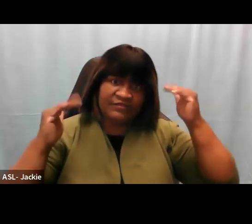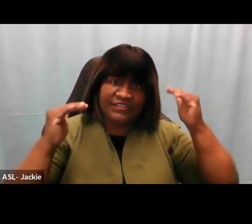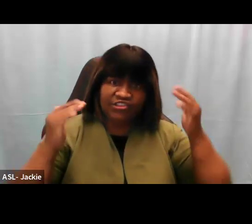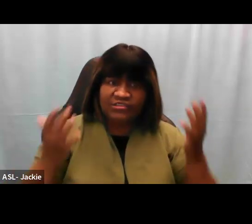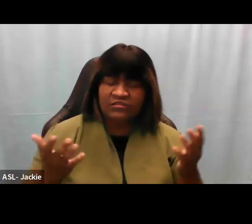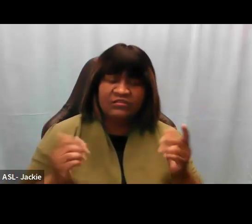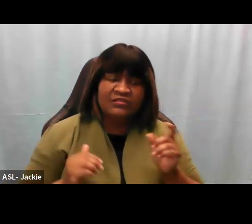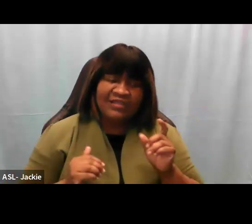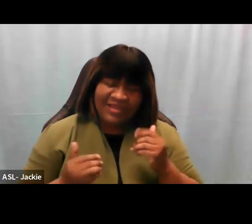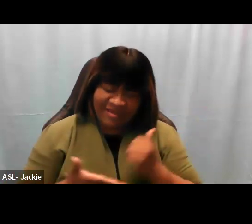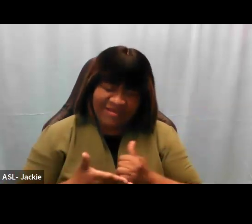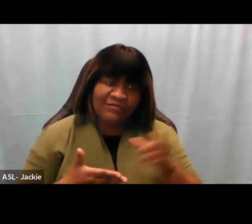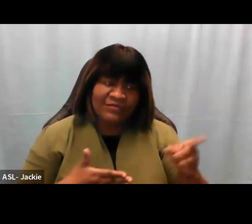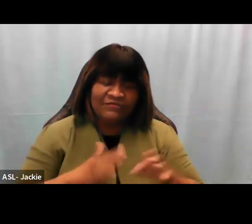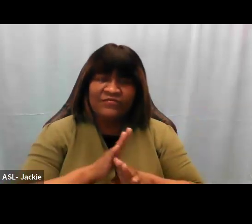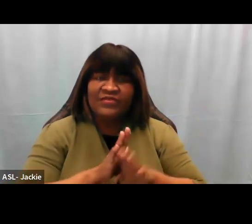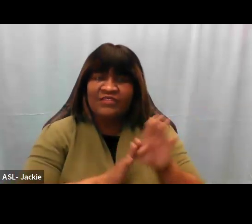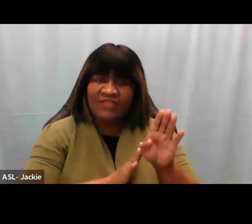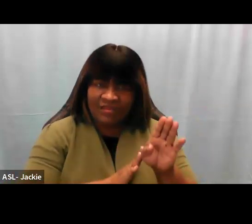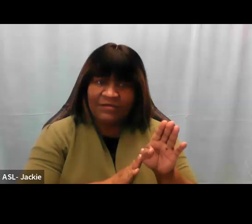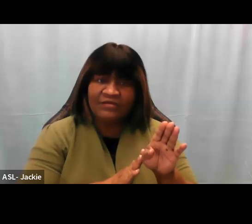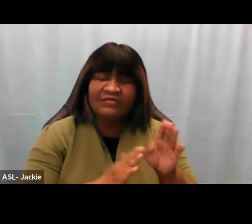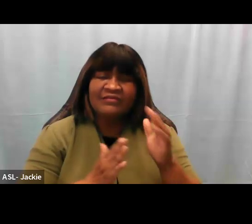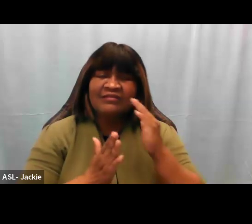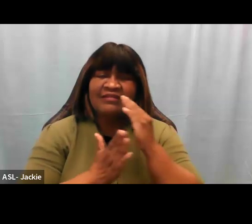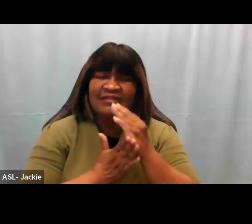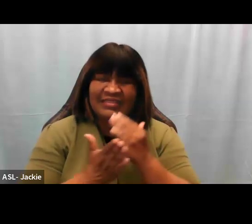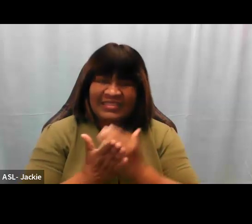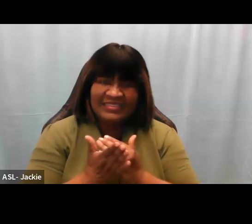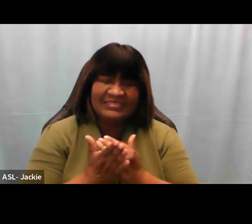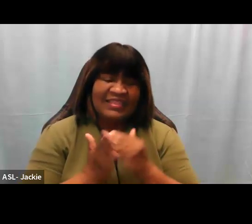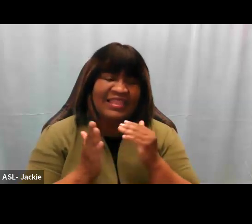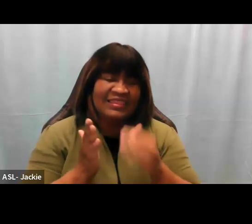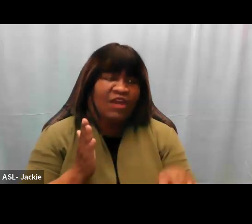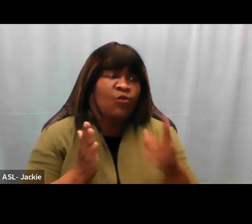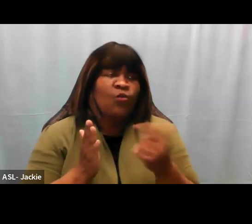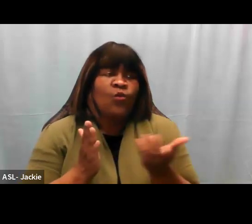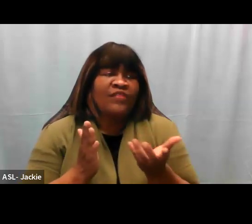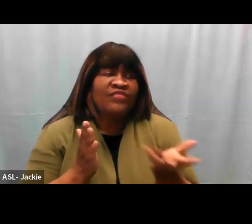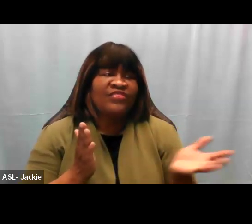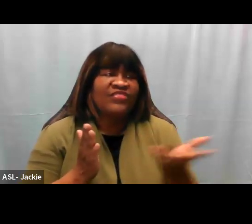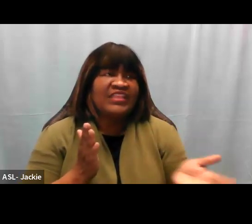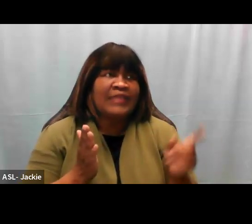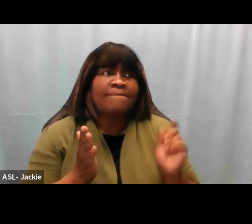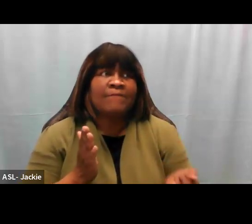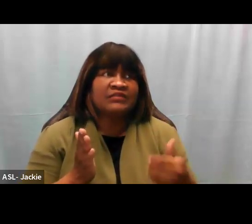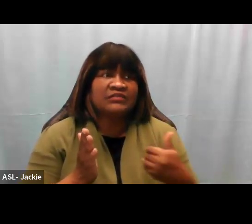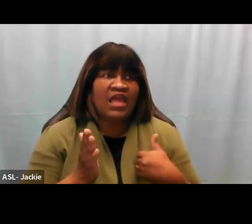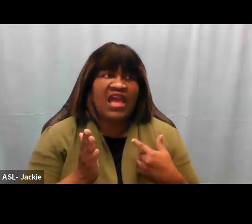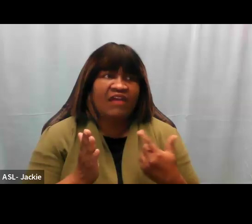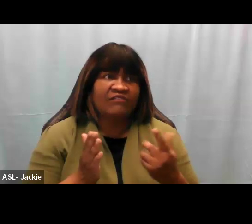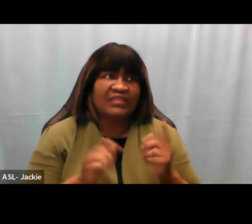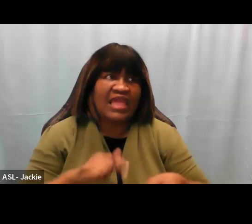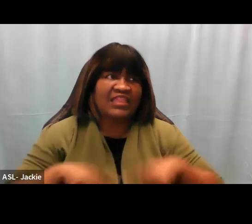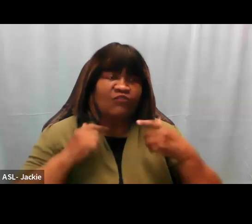them to develop a must-have list that they cannot live without. As an example, I was talking